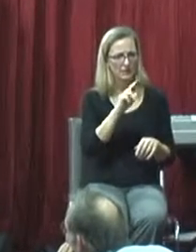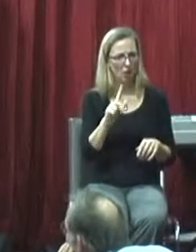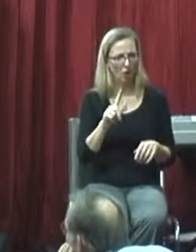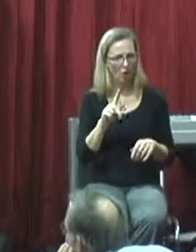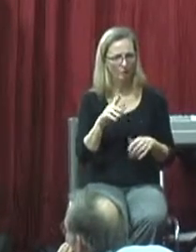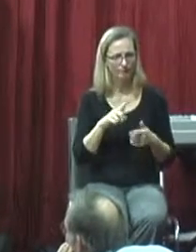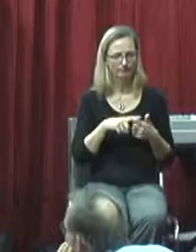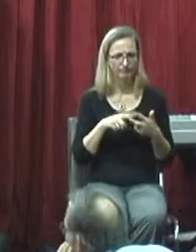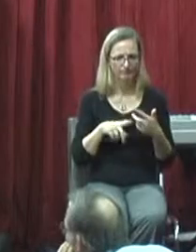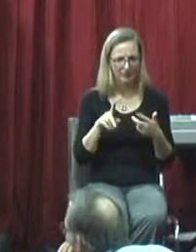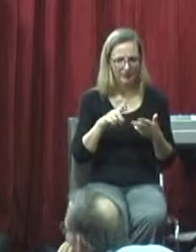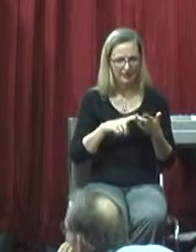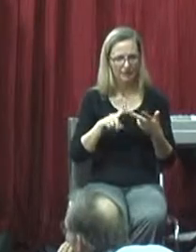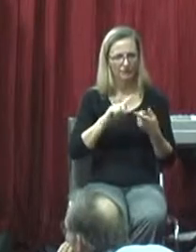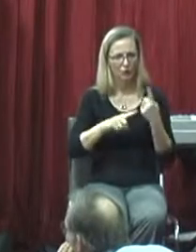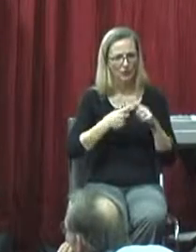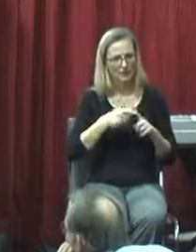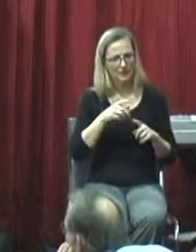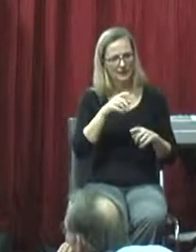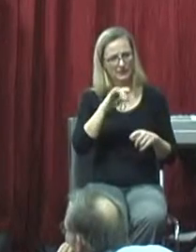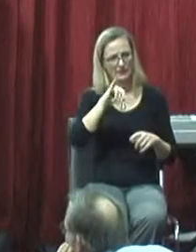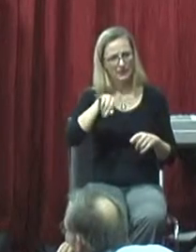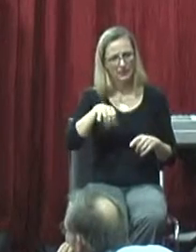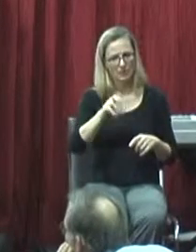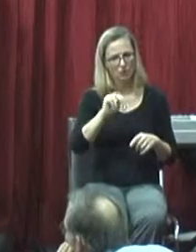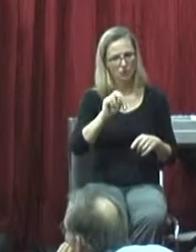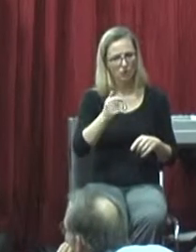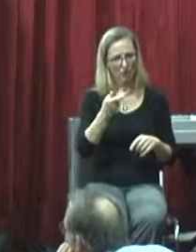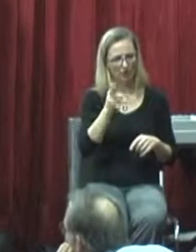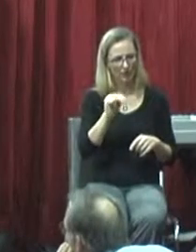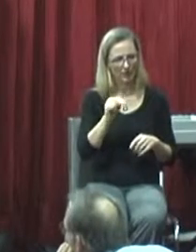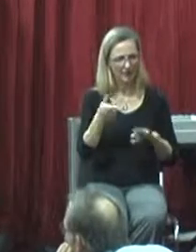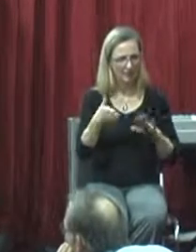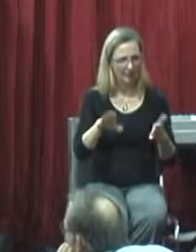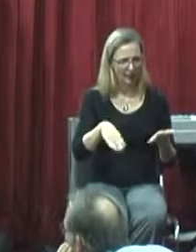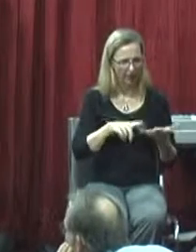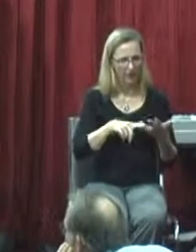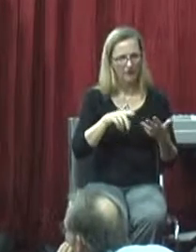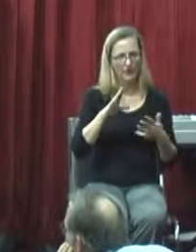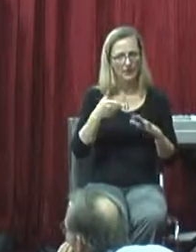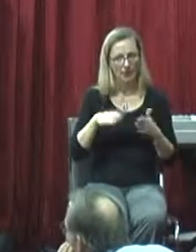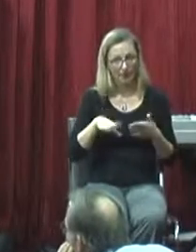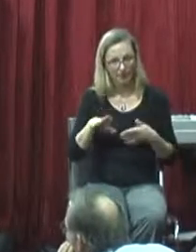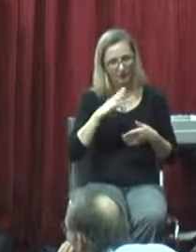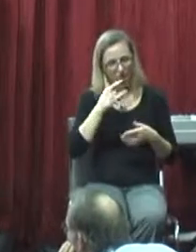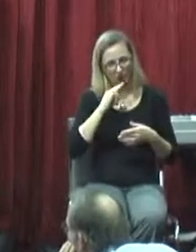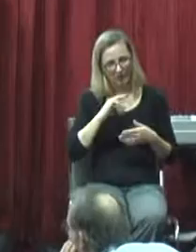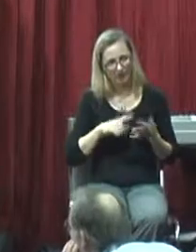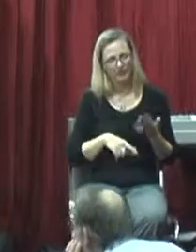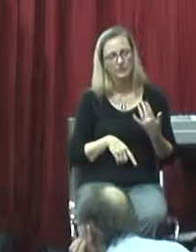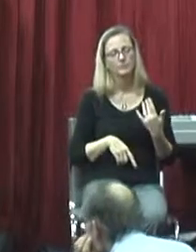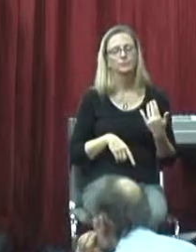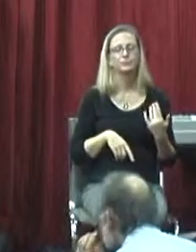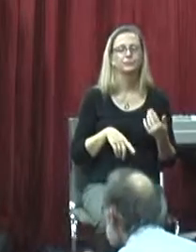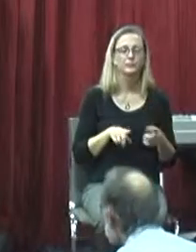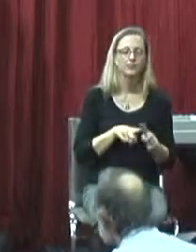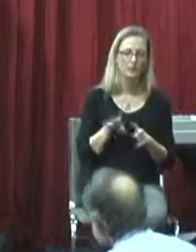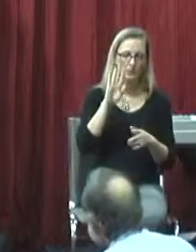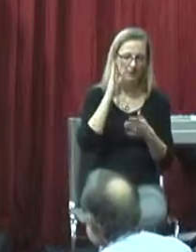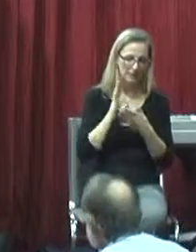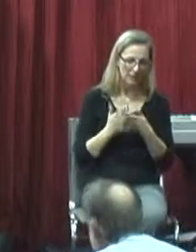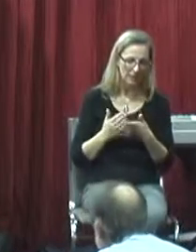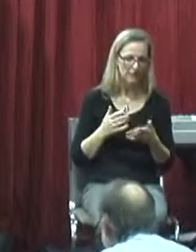death, his sin that he committed with Bathsheba, the death of their child, and then what we talked about, Amnon and Absalom and